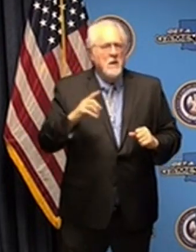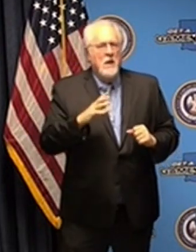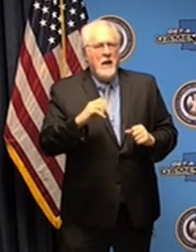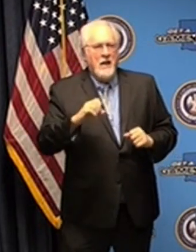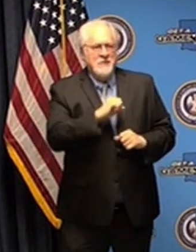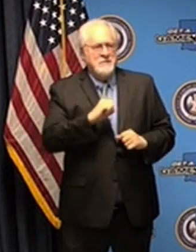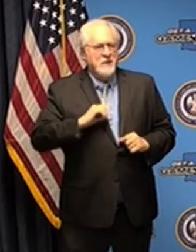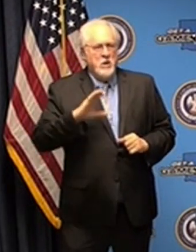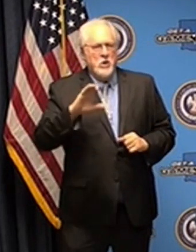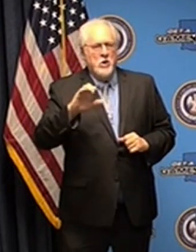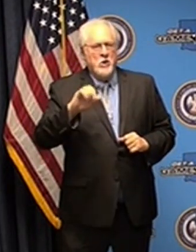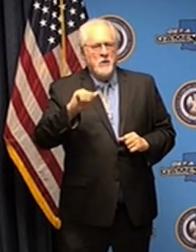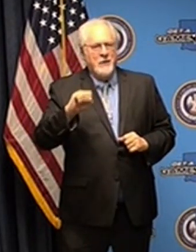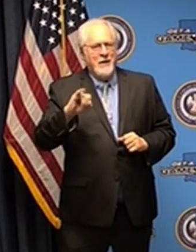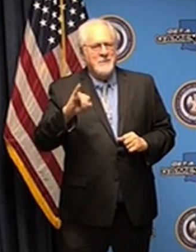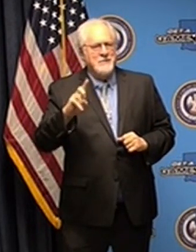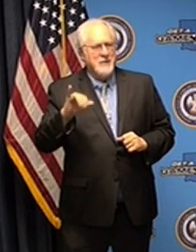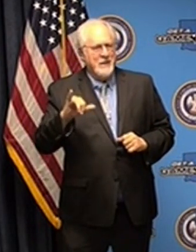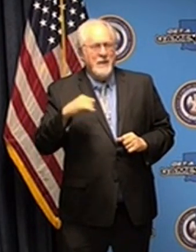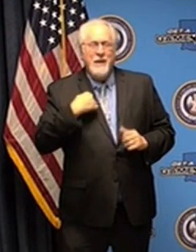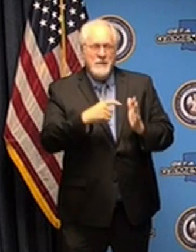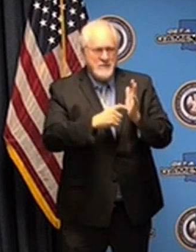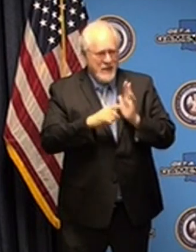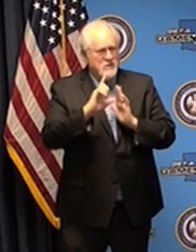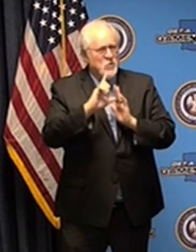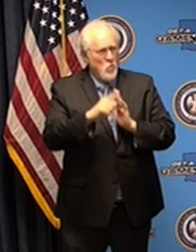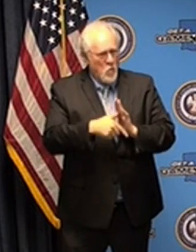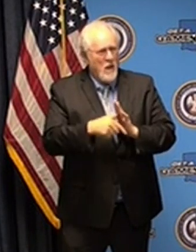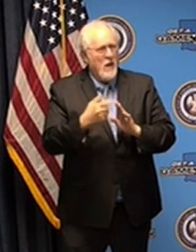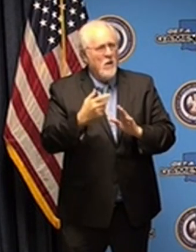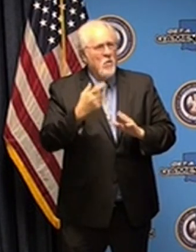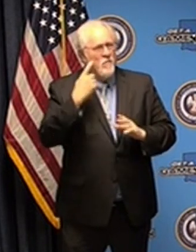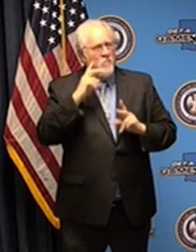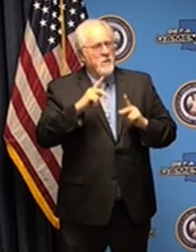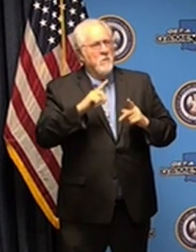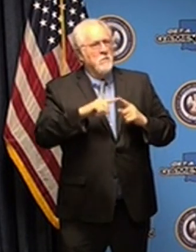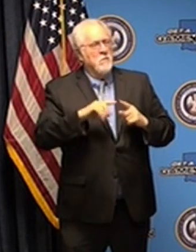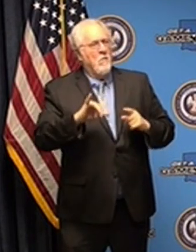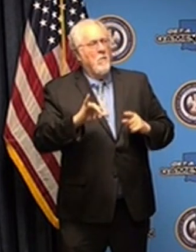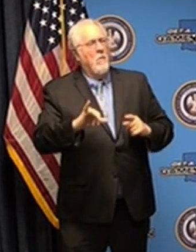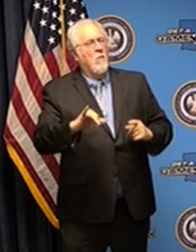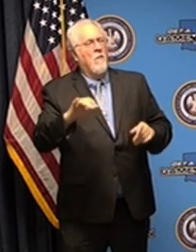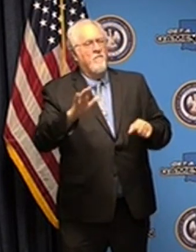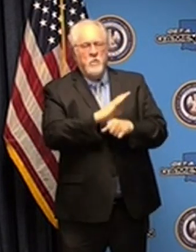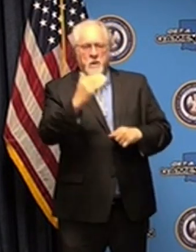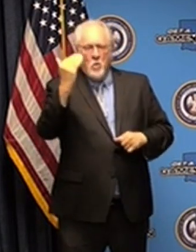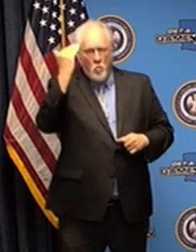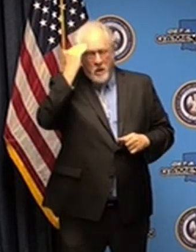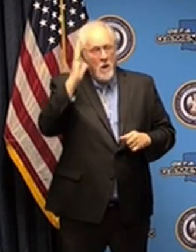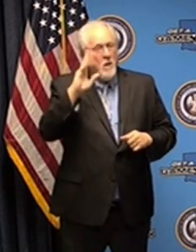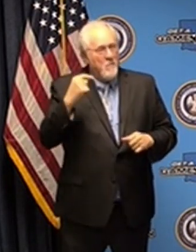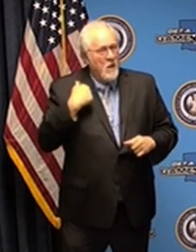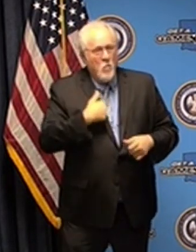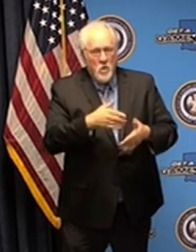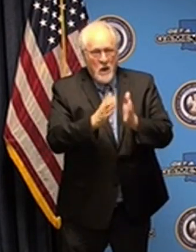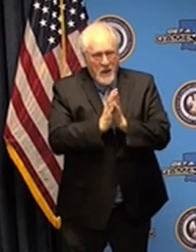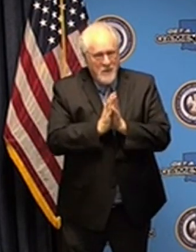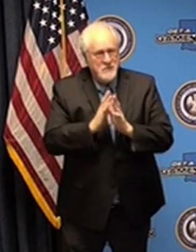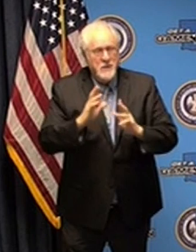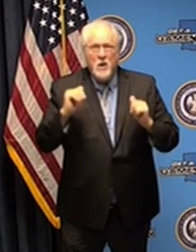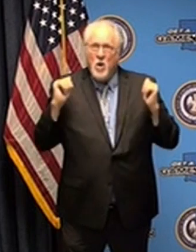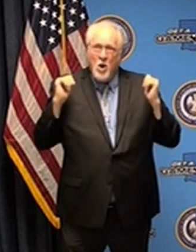and Senator Bill Cassidy and others. It takes a while before I think that the public becomes fully aware. But we are asking all